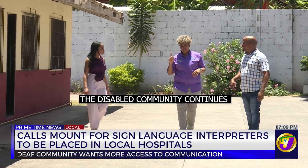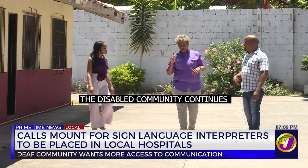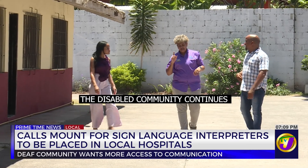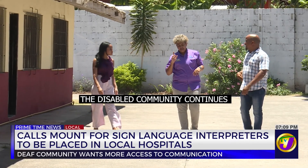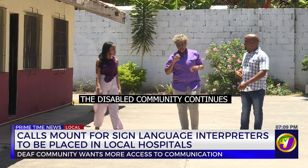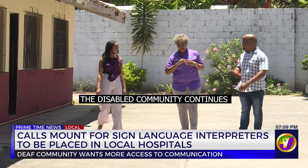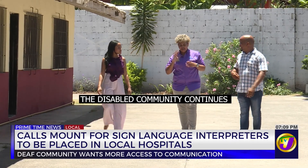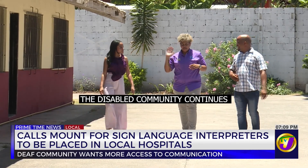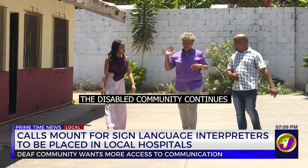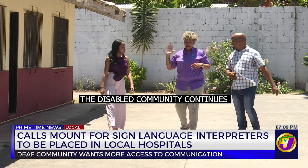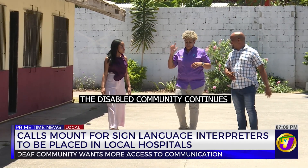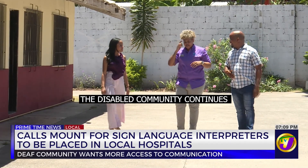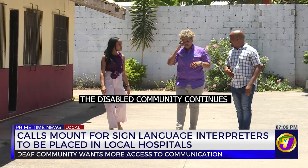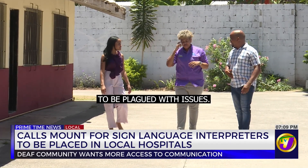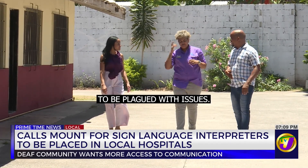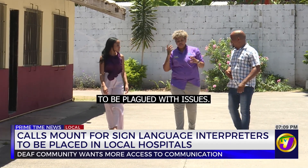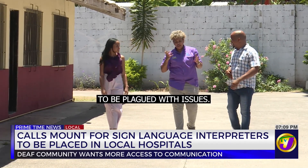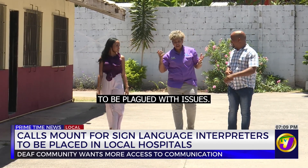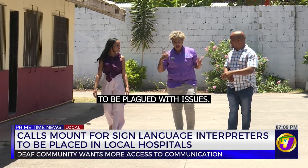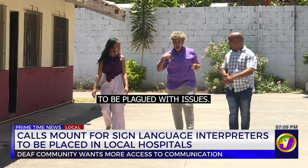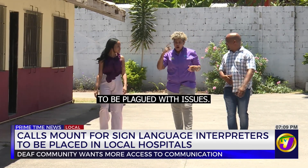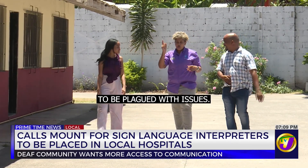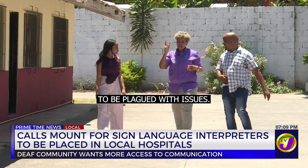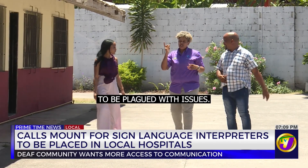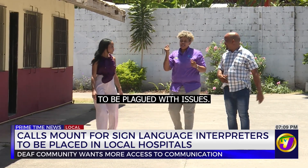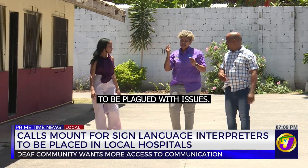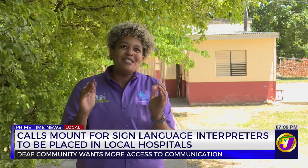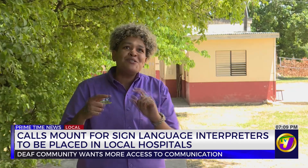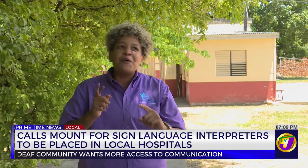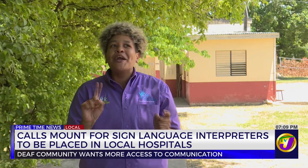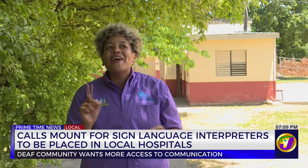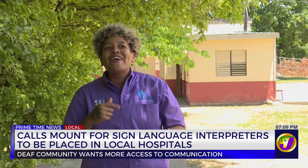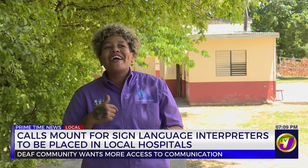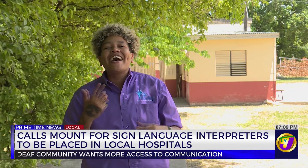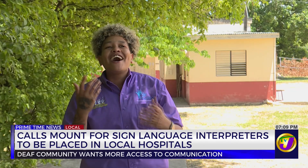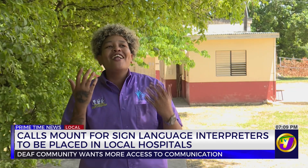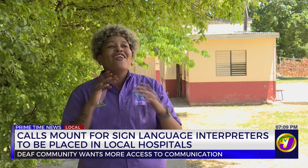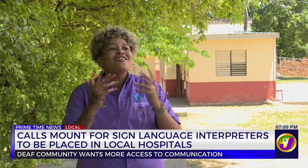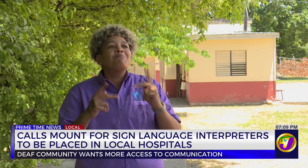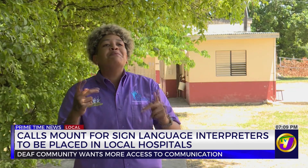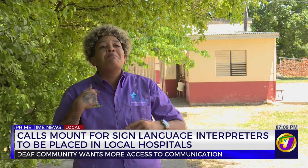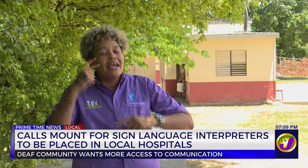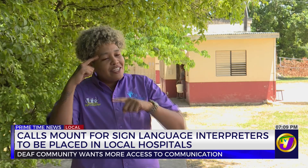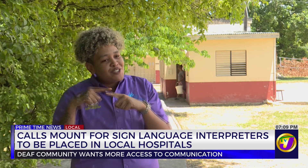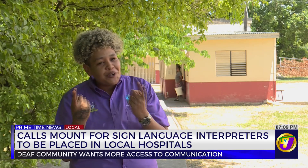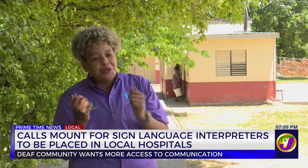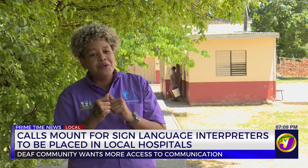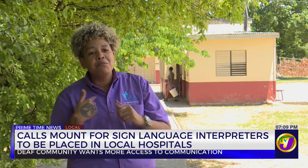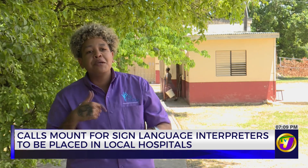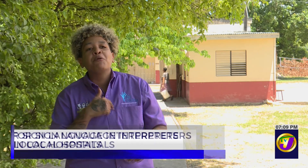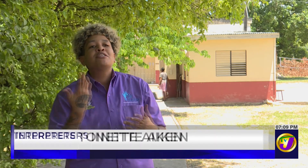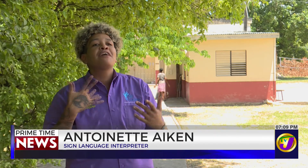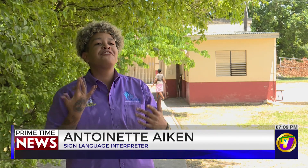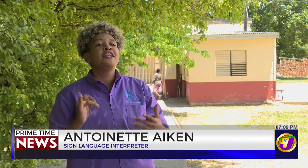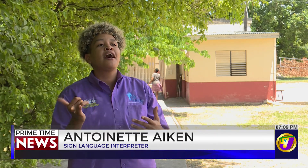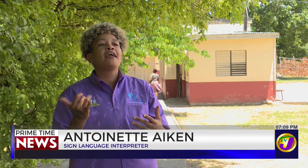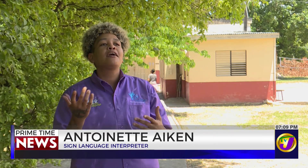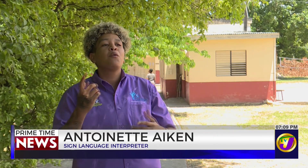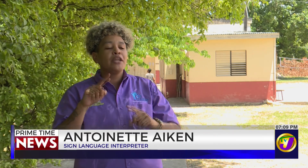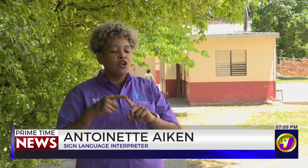disabled community continues to be plagued with issues. This is where a lot of people might disagree with me, but I feel like when it